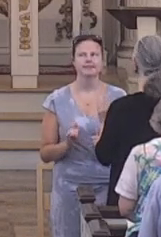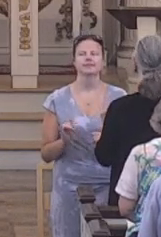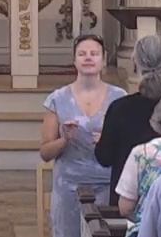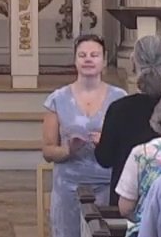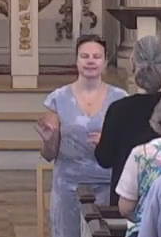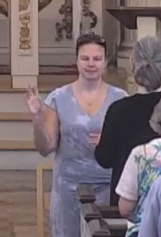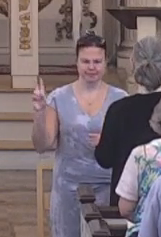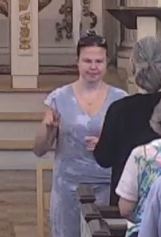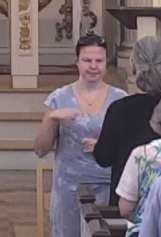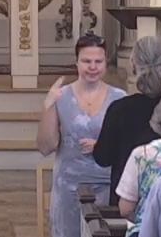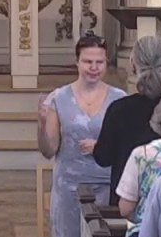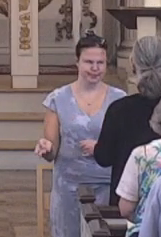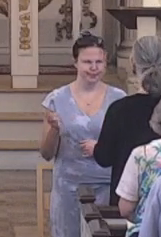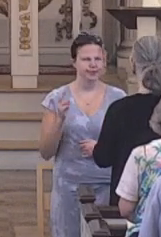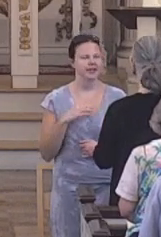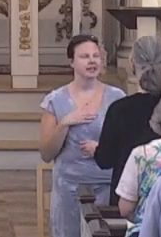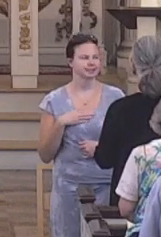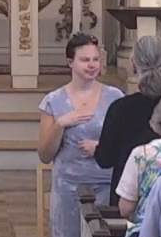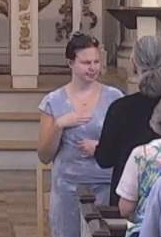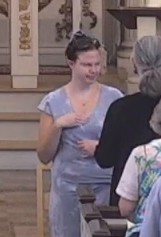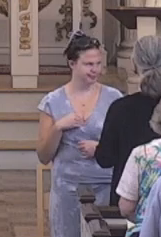your spirit.